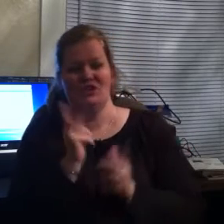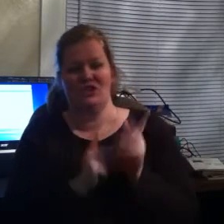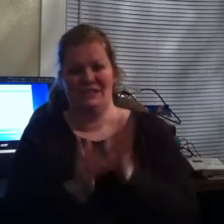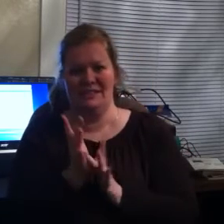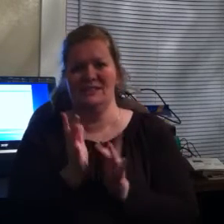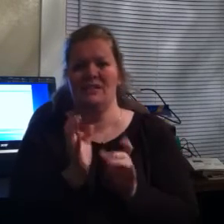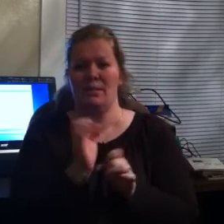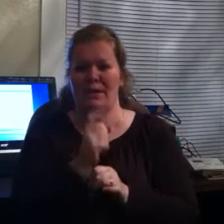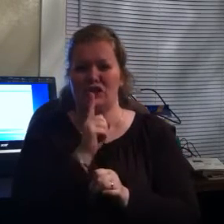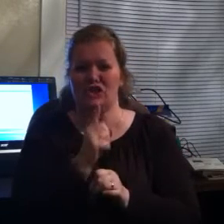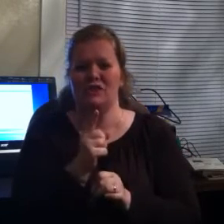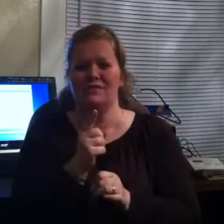accuse him.